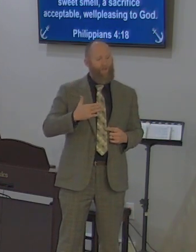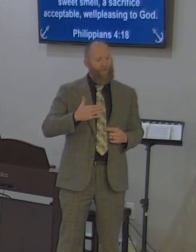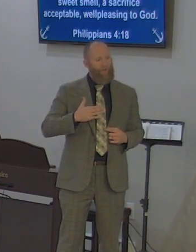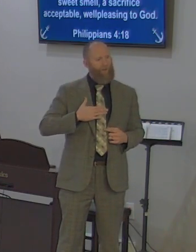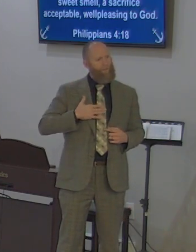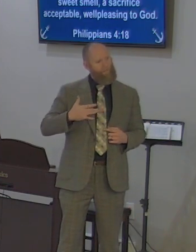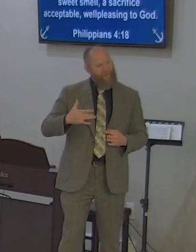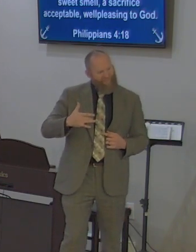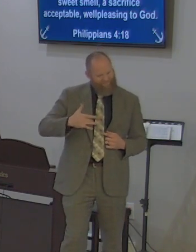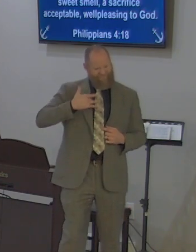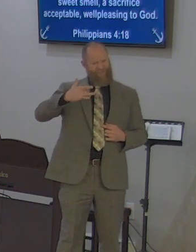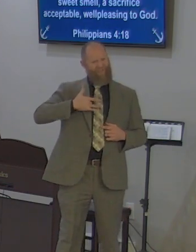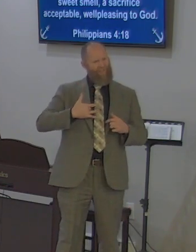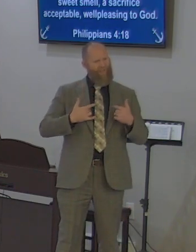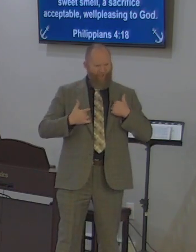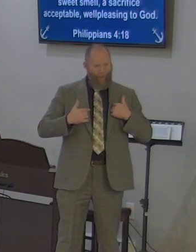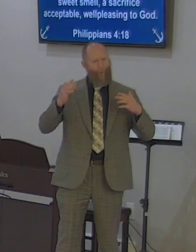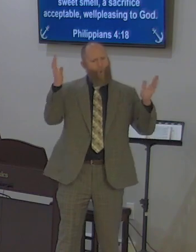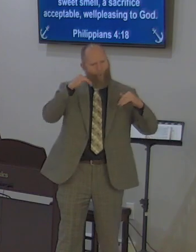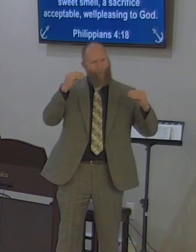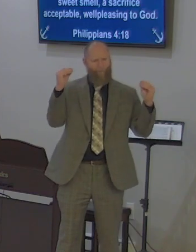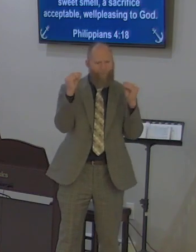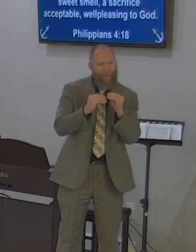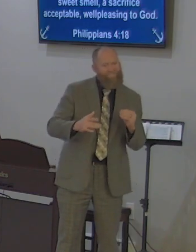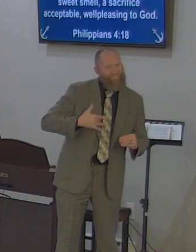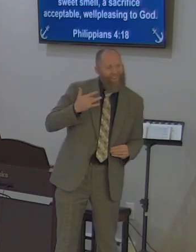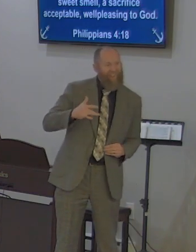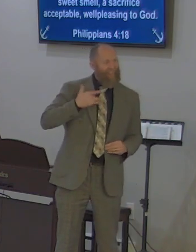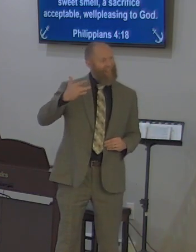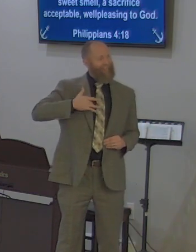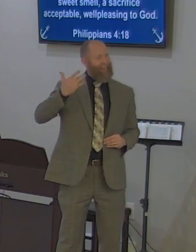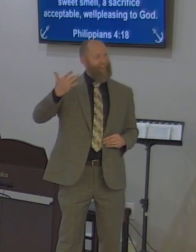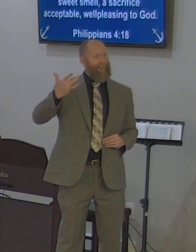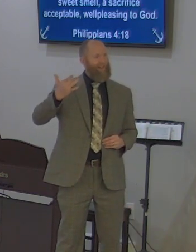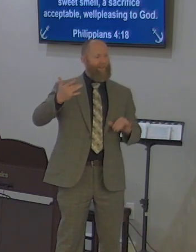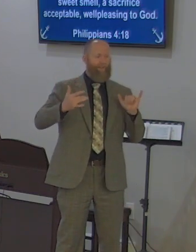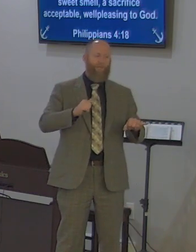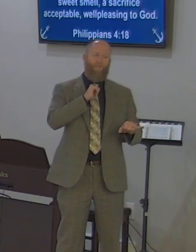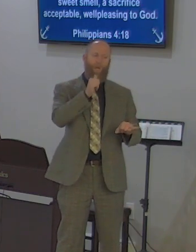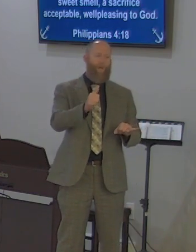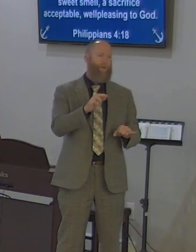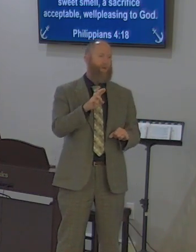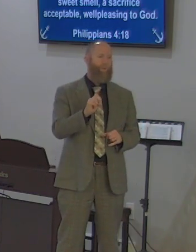it would be. That's not revival. That's why it's not what you hoped it would be.